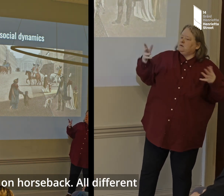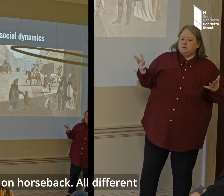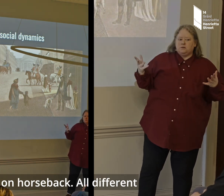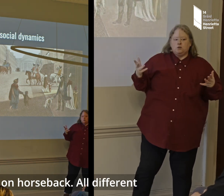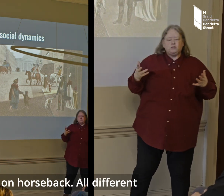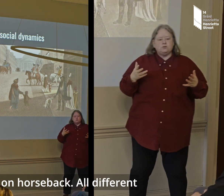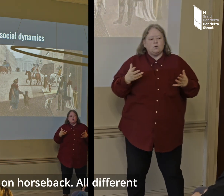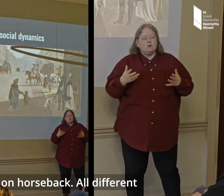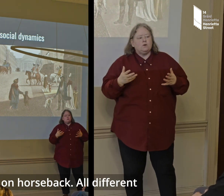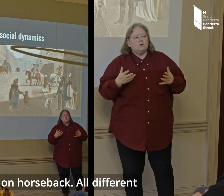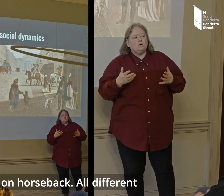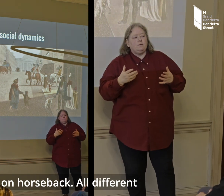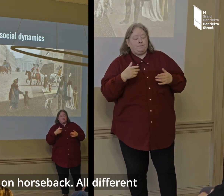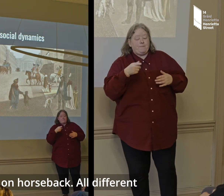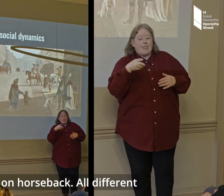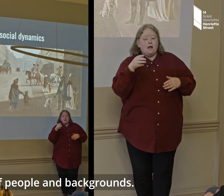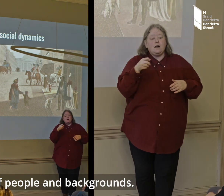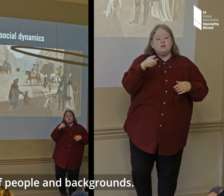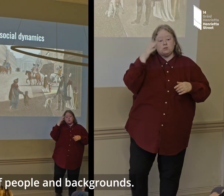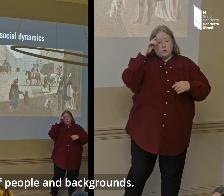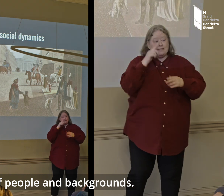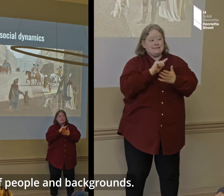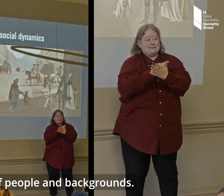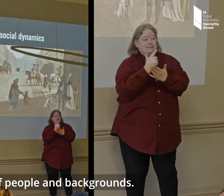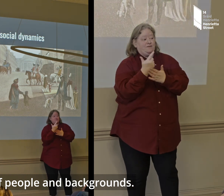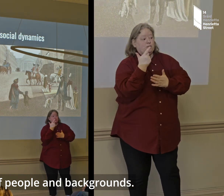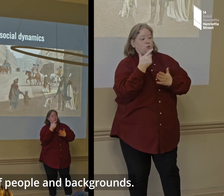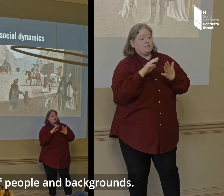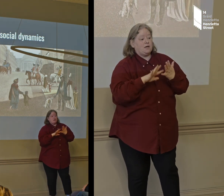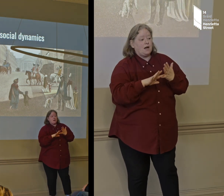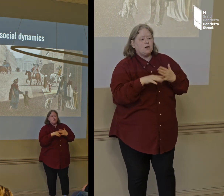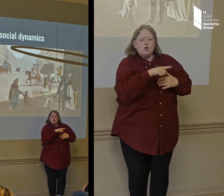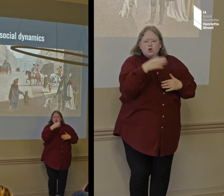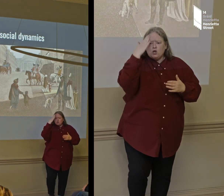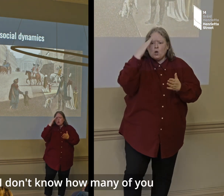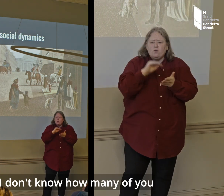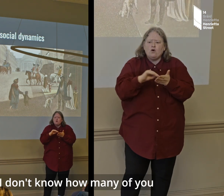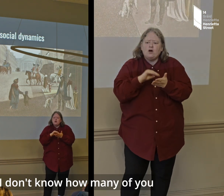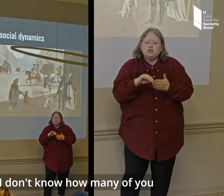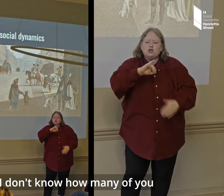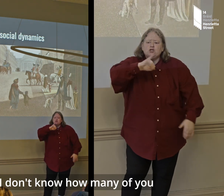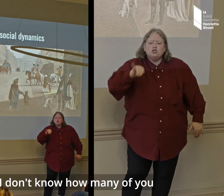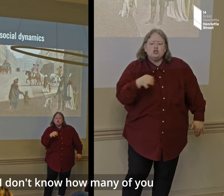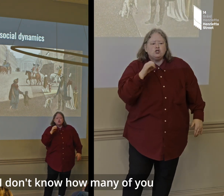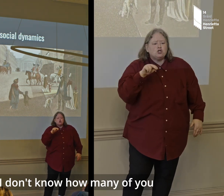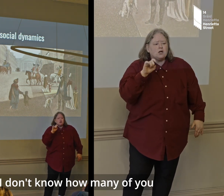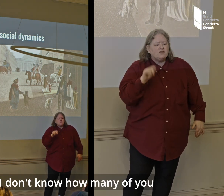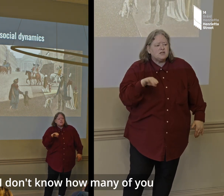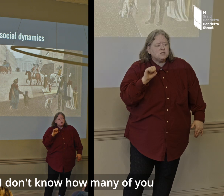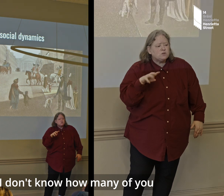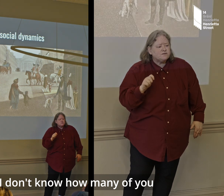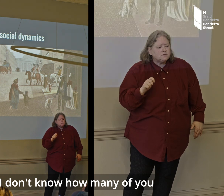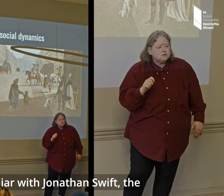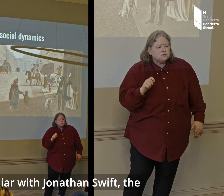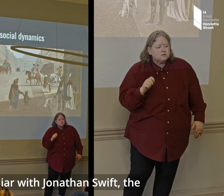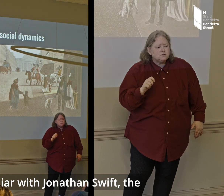on horseback. All different kinds of people and backgrounds. So in 1729, I don't know